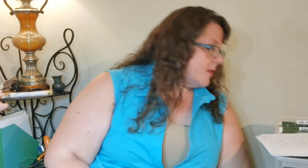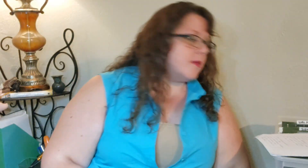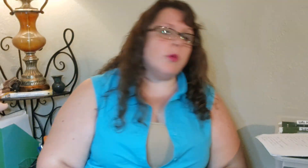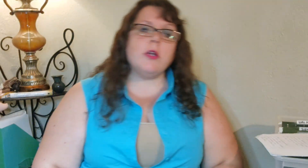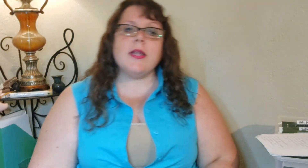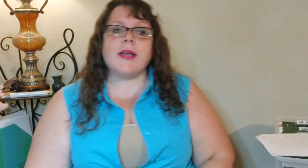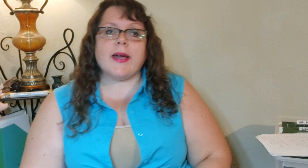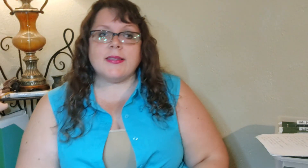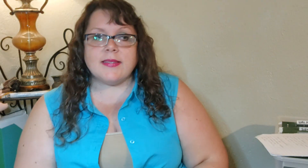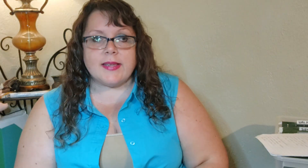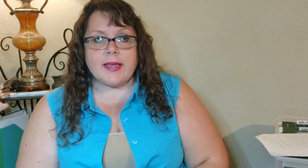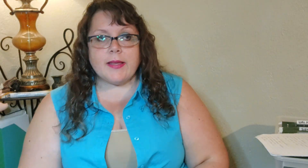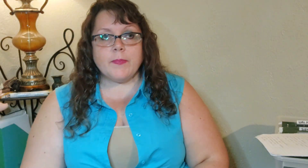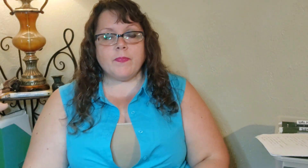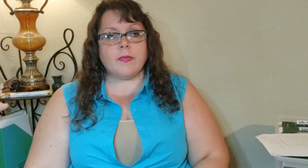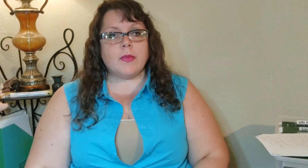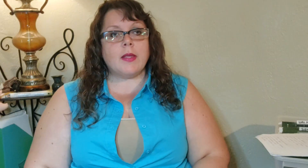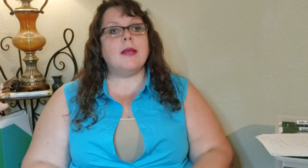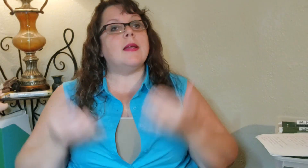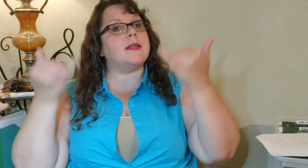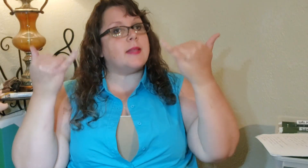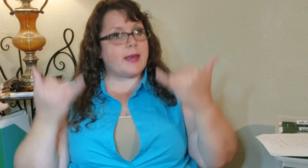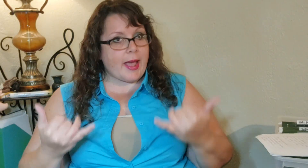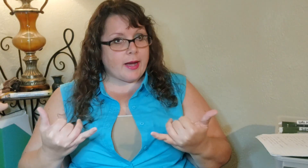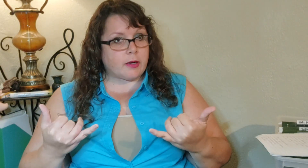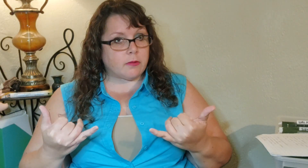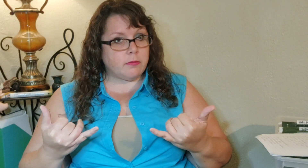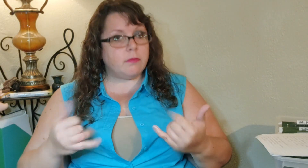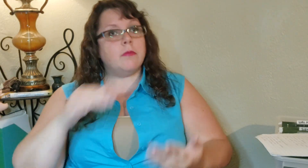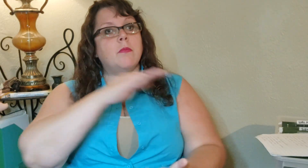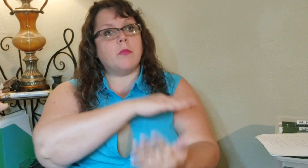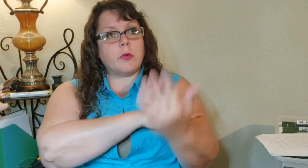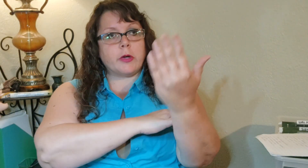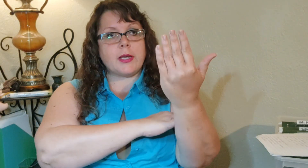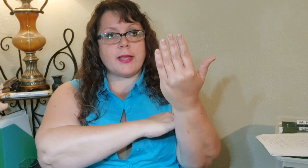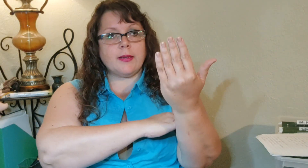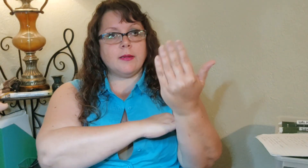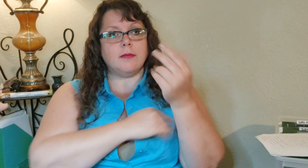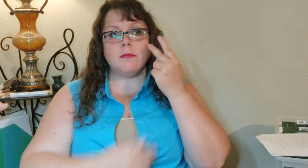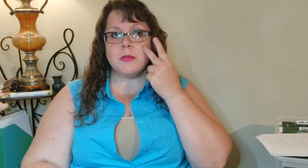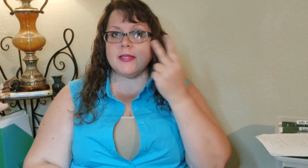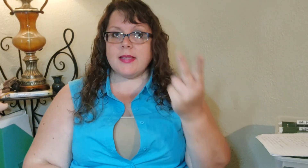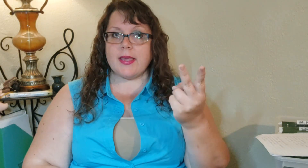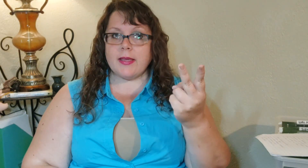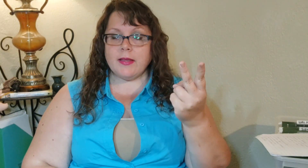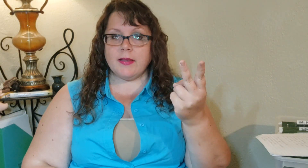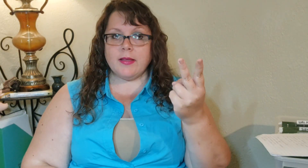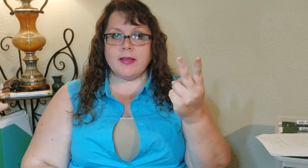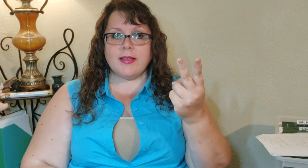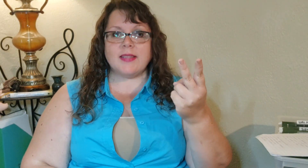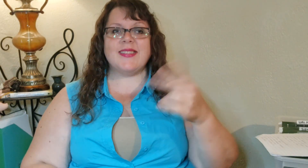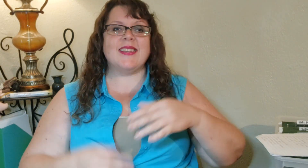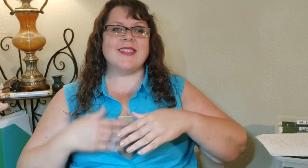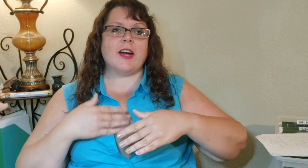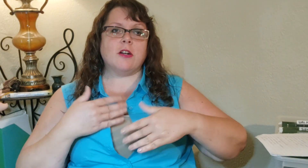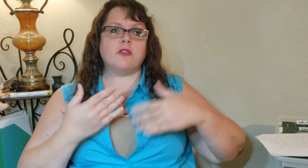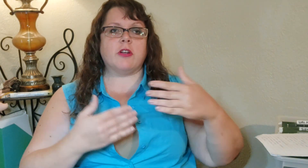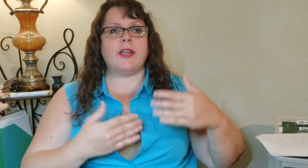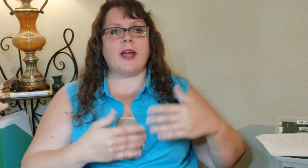This morning I see, it's now morning, see. See, it's not all drawn out,